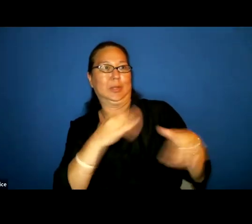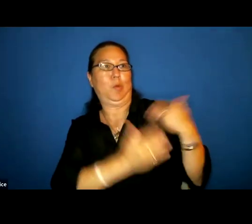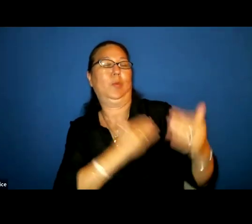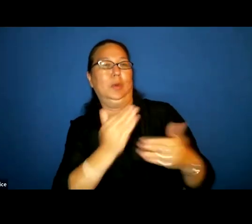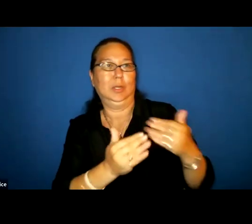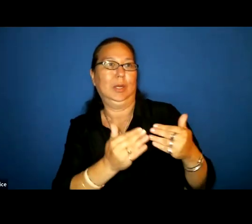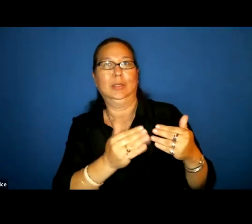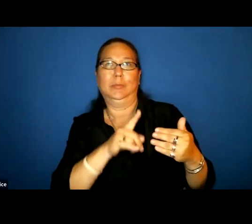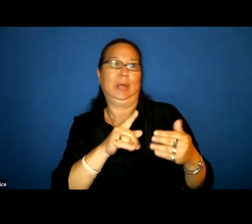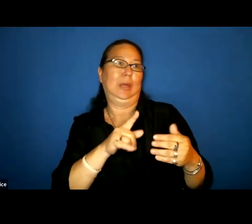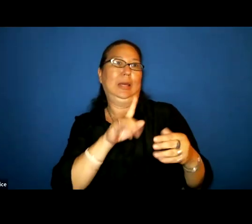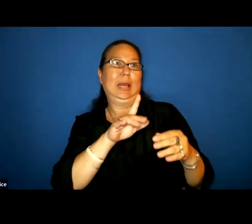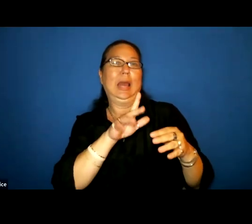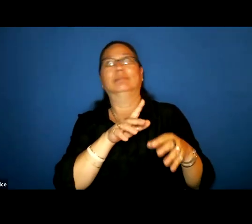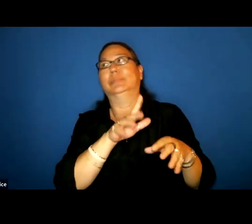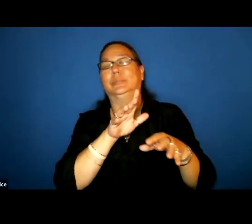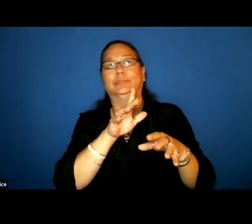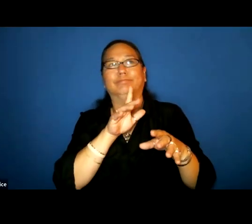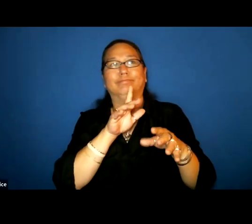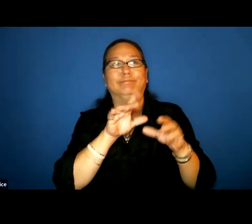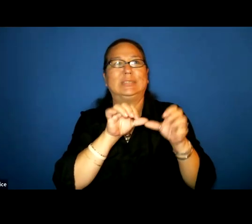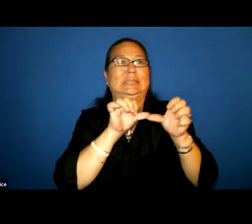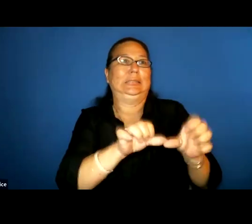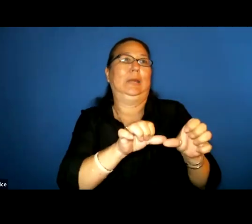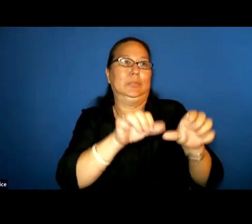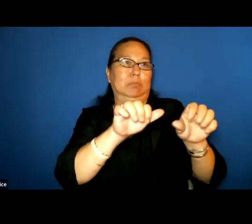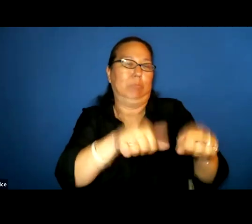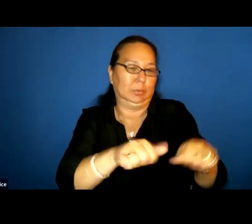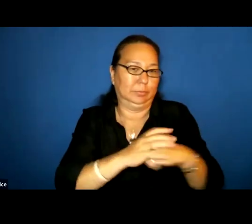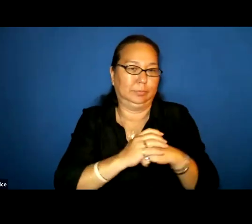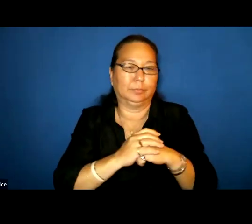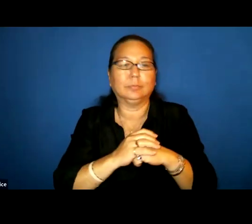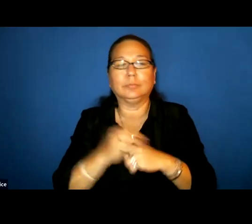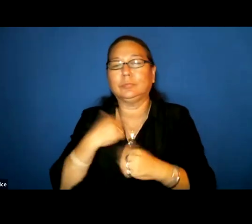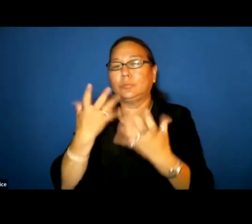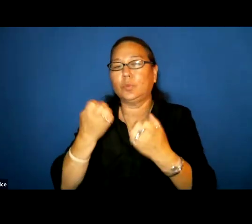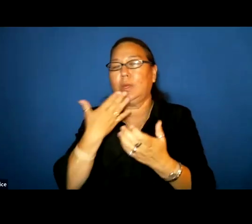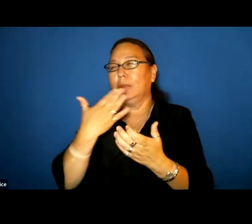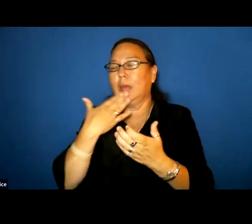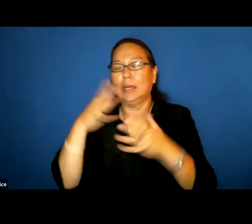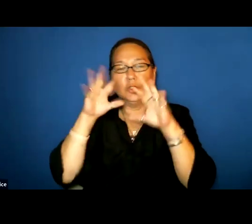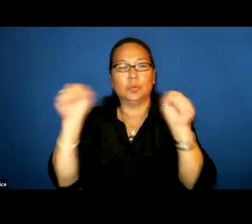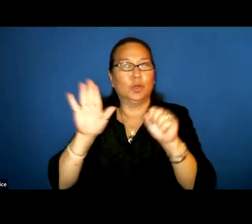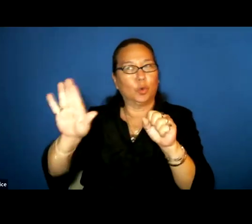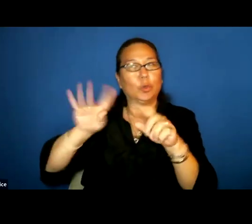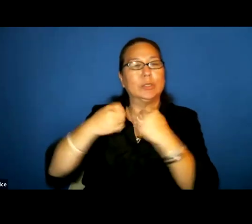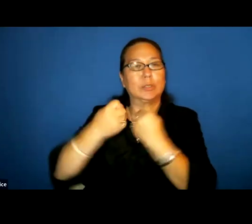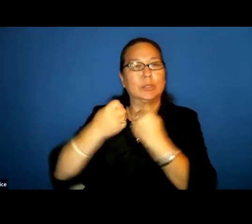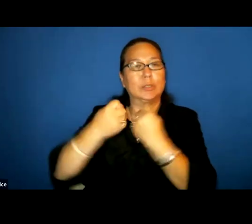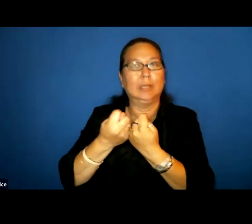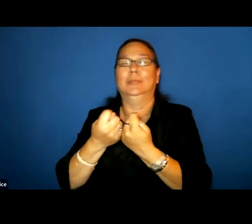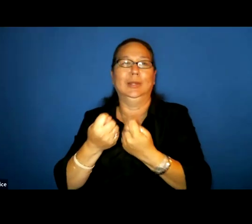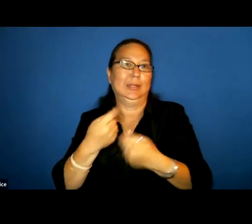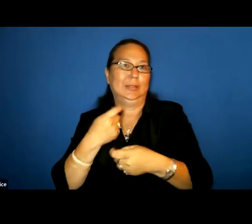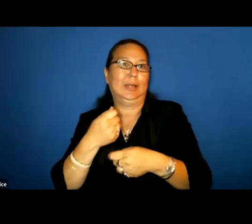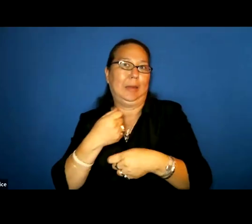as solid as possible, to get the fundamentals right. And I want to thank the superintendent and her team for all the doubling down on that.